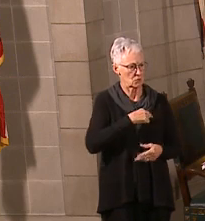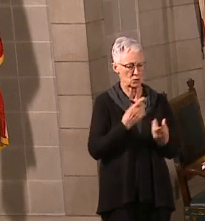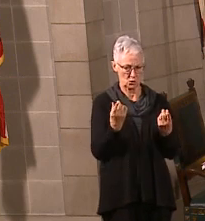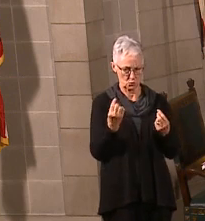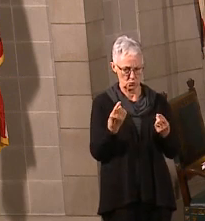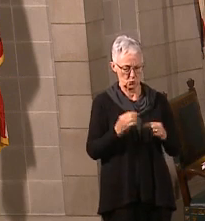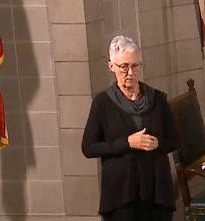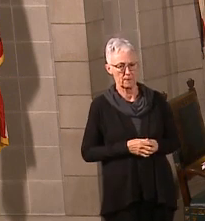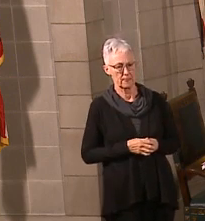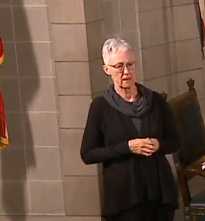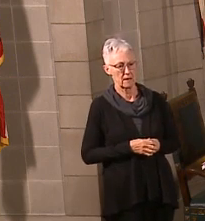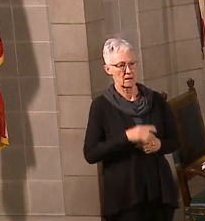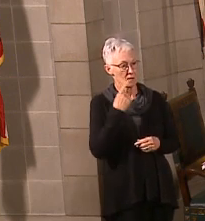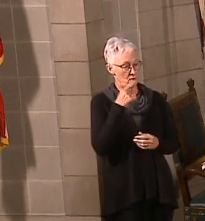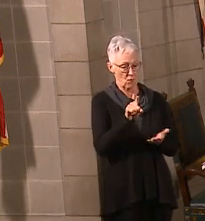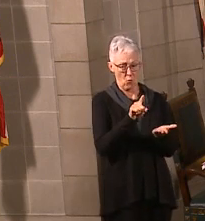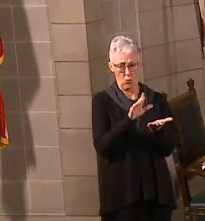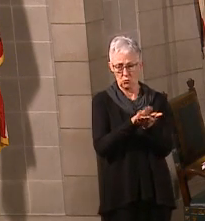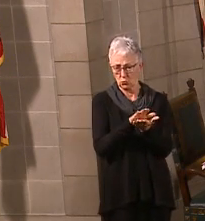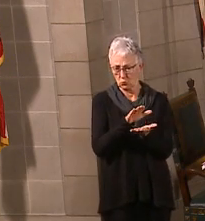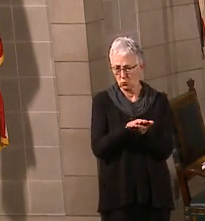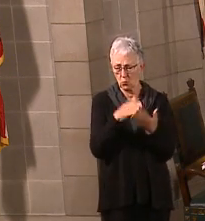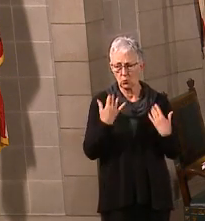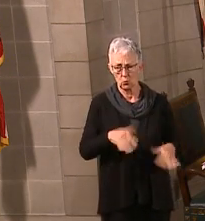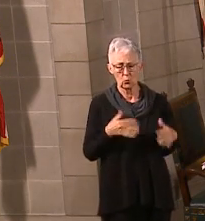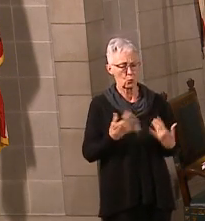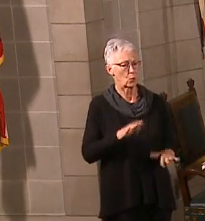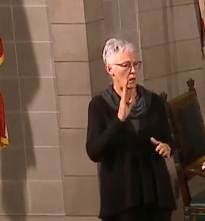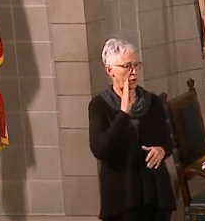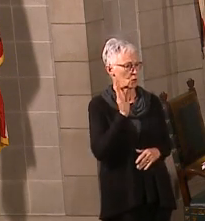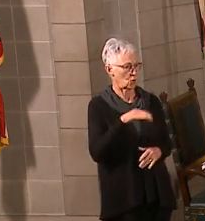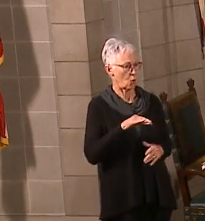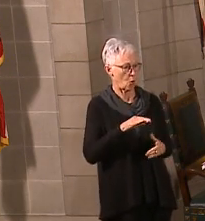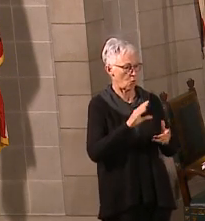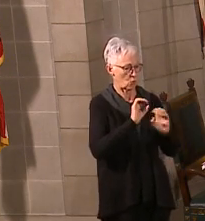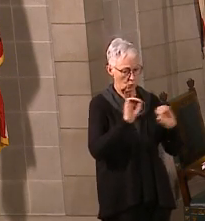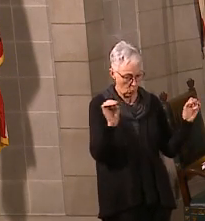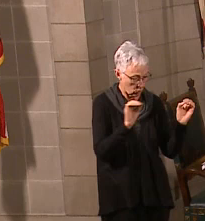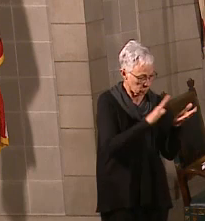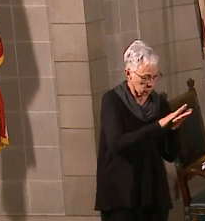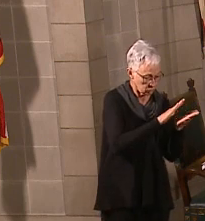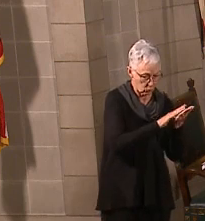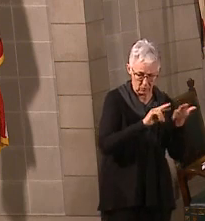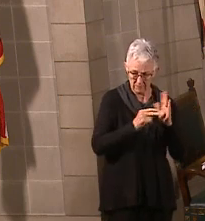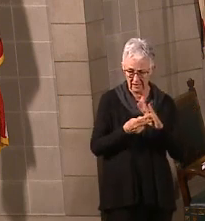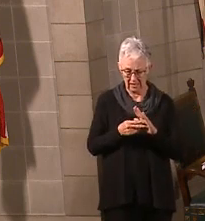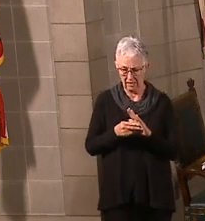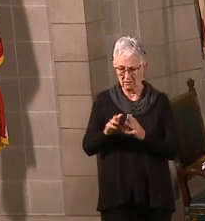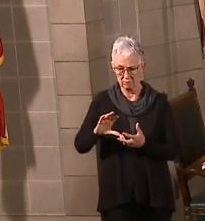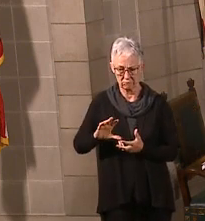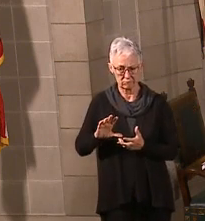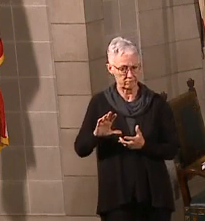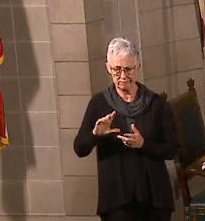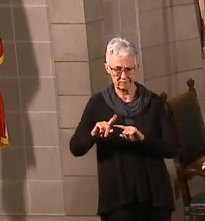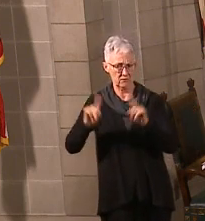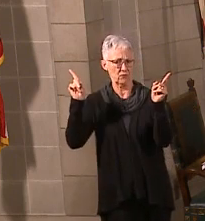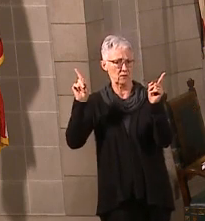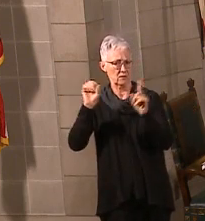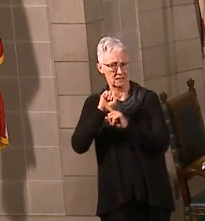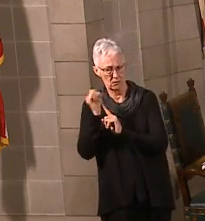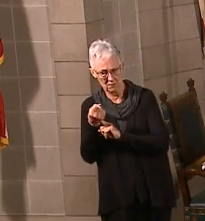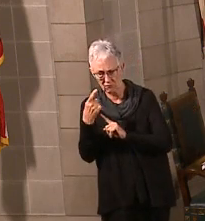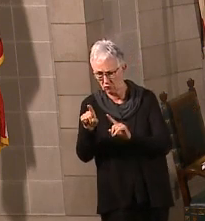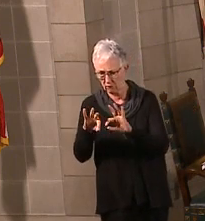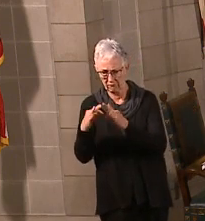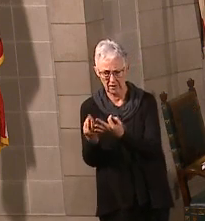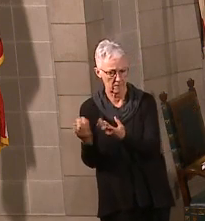of disruption that's taking place across the state for families and for the employers and all of those different fronts. Schools are well